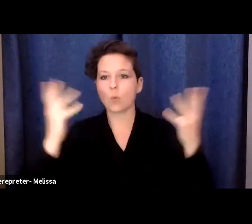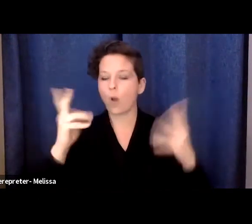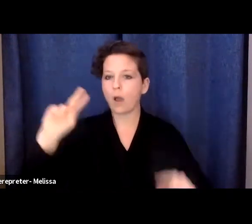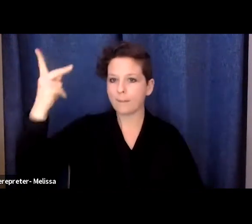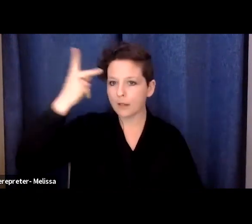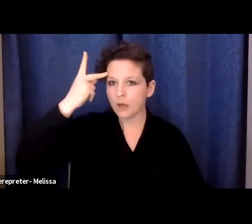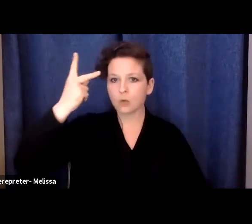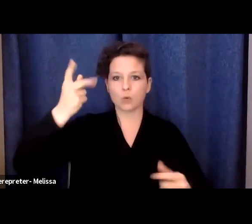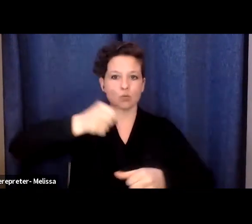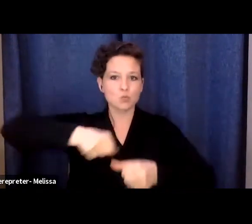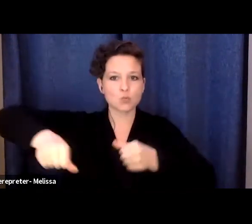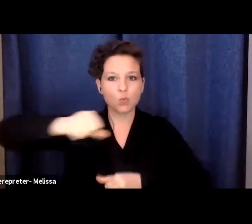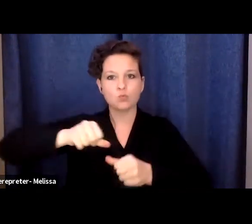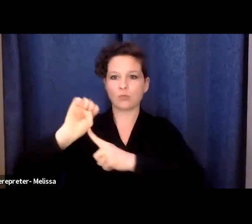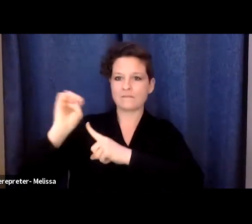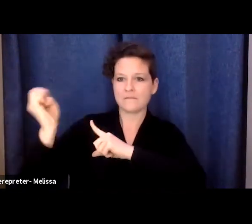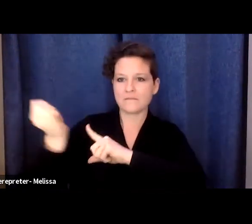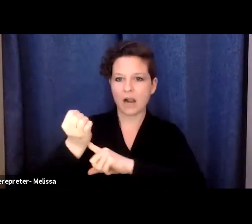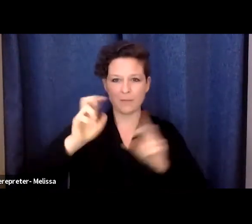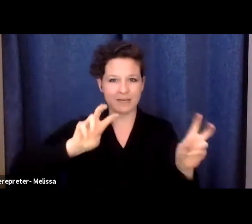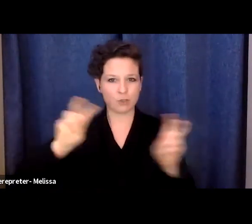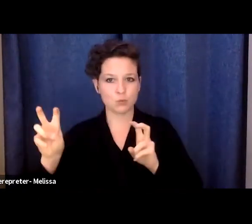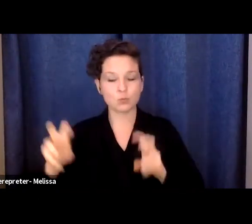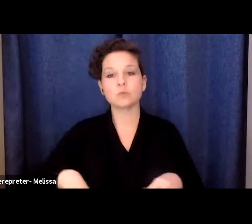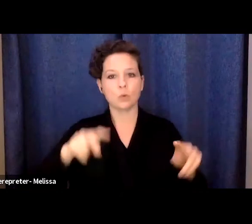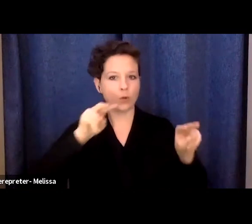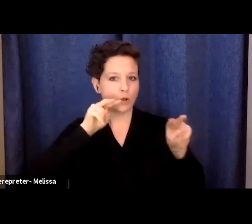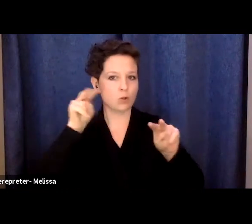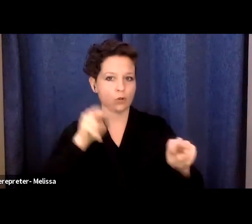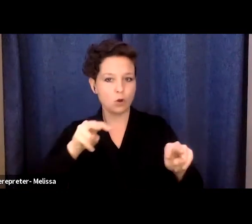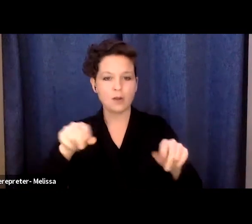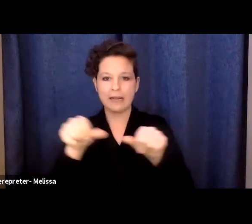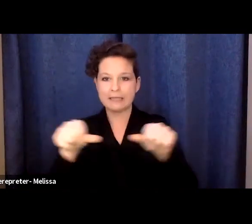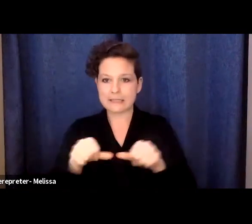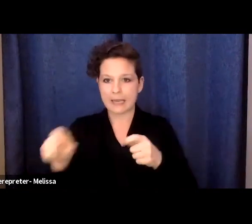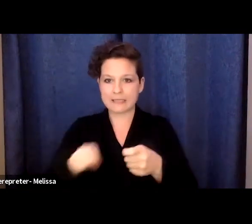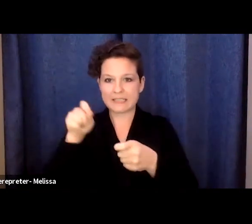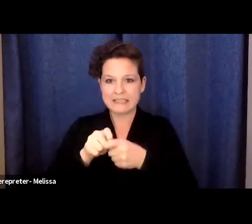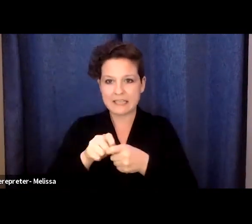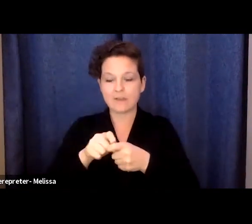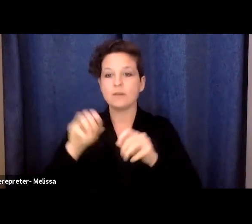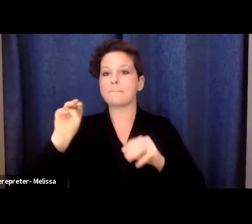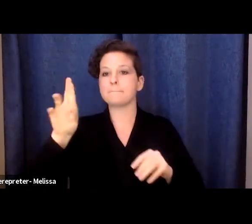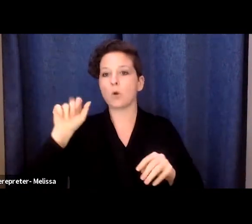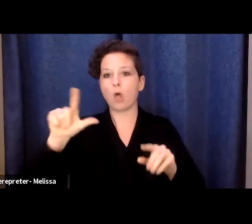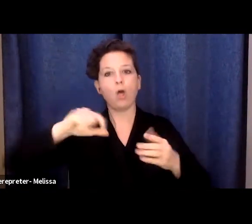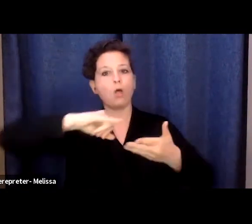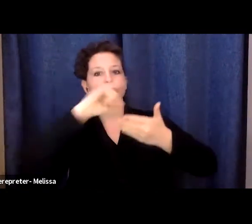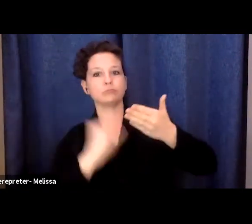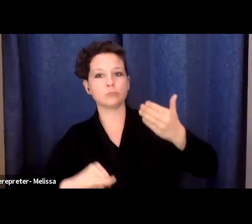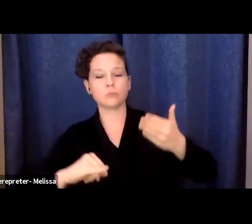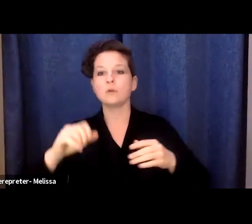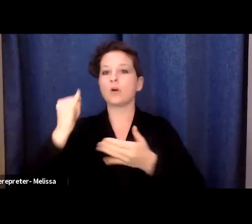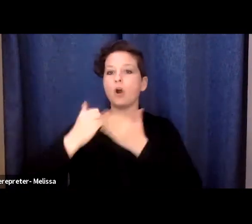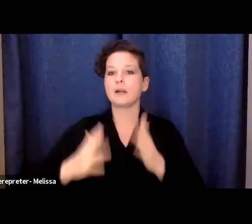environmental issues. The tour will focus on the site-specific mural Stacking Traumas by artist Christine Sun Kim,